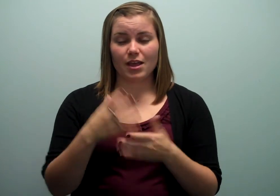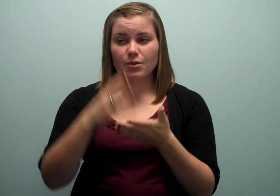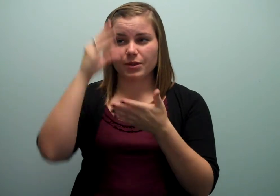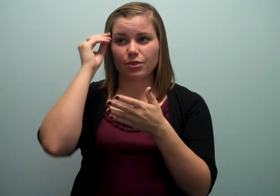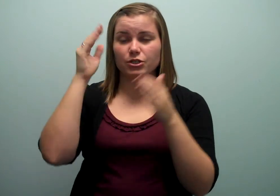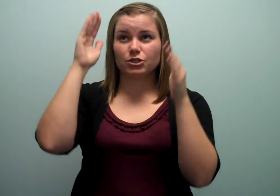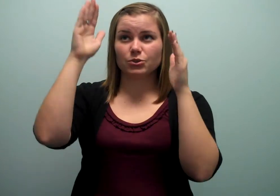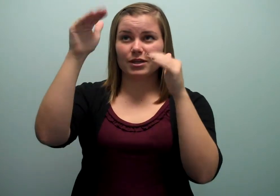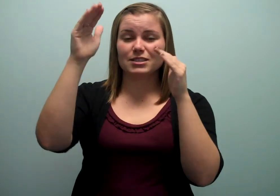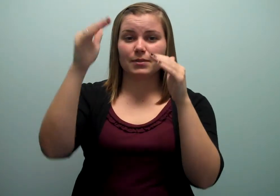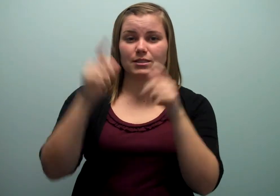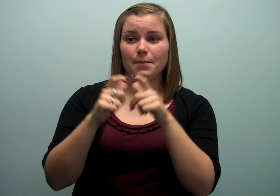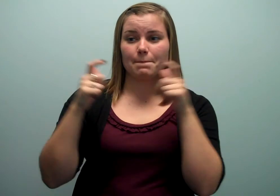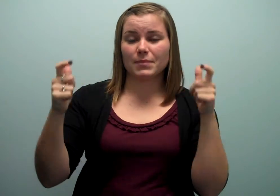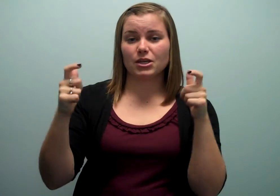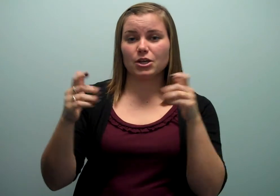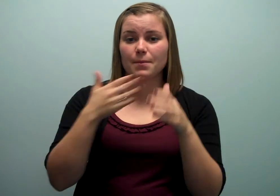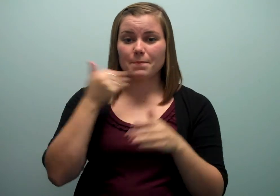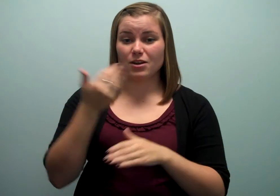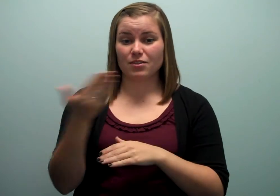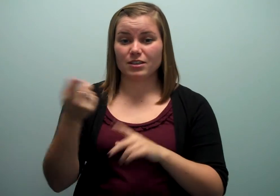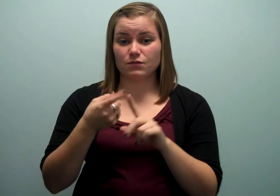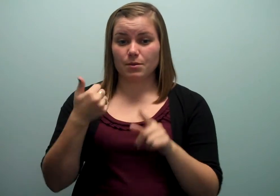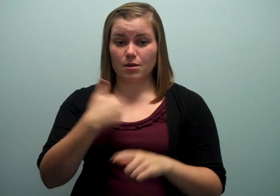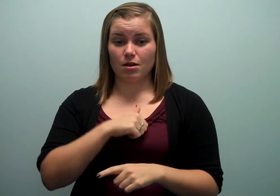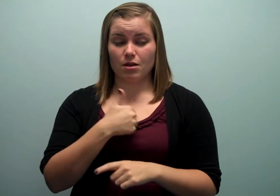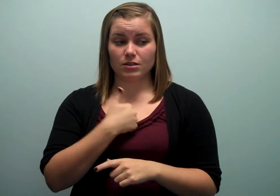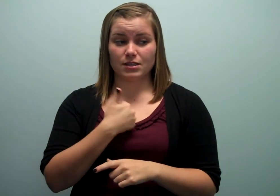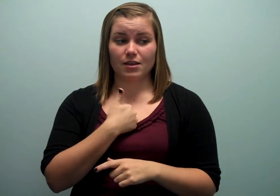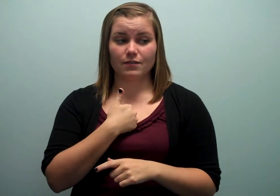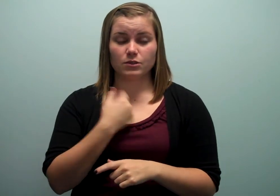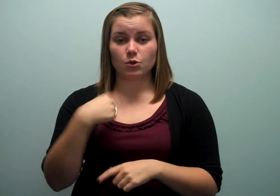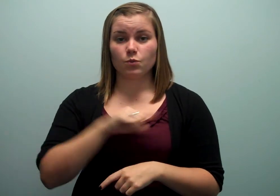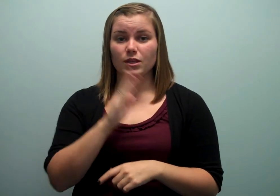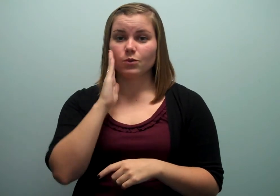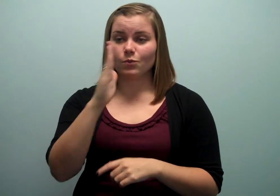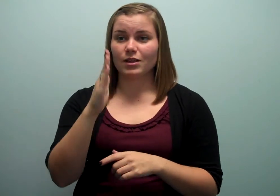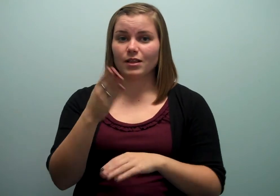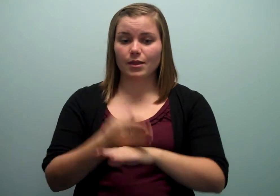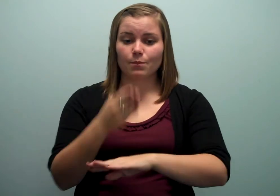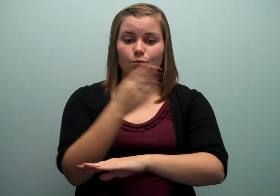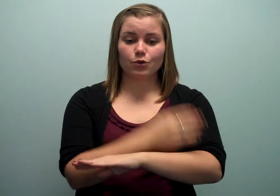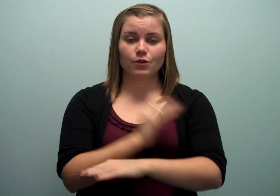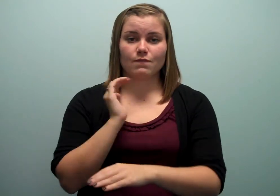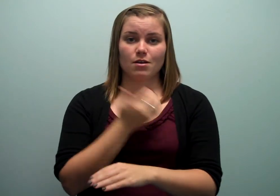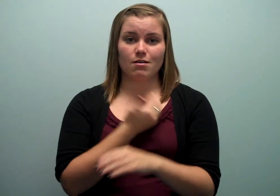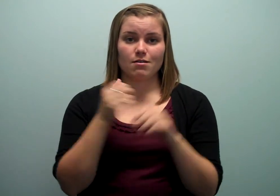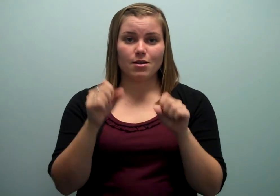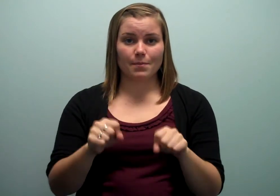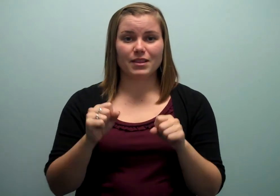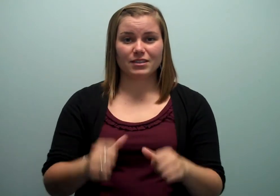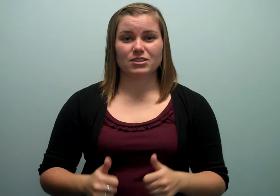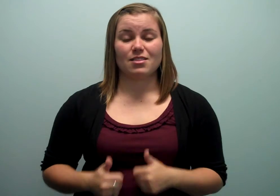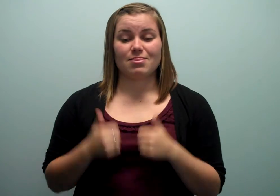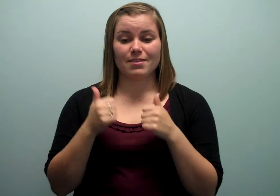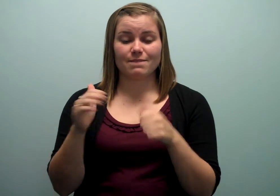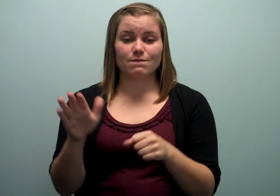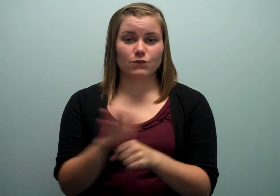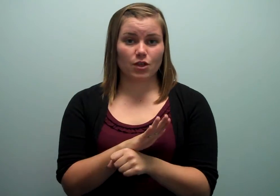expect bigger and better things of ourselves, we will enhance our ability to live more fully with a